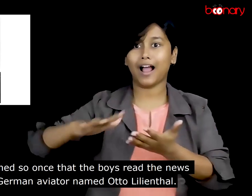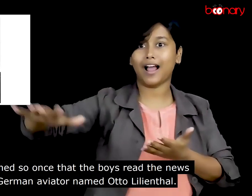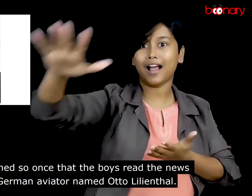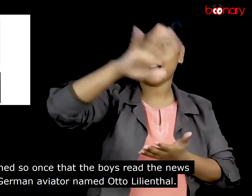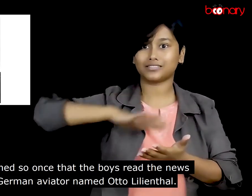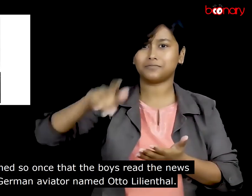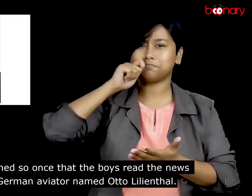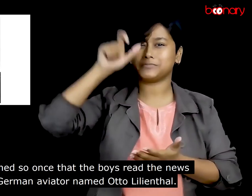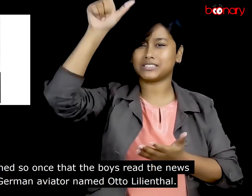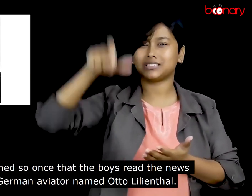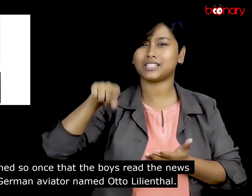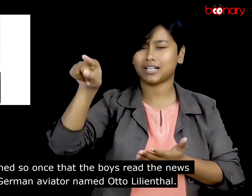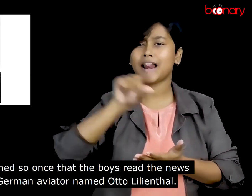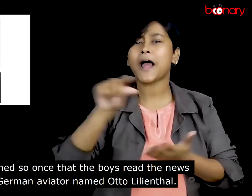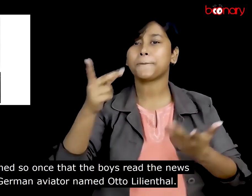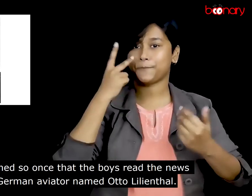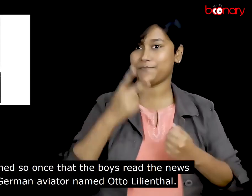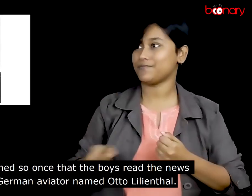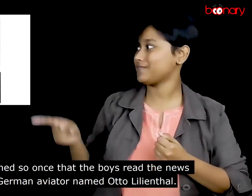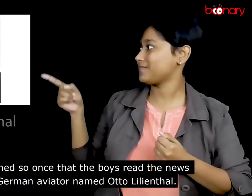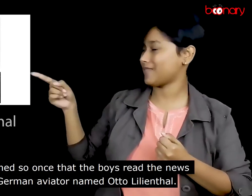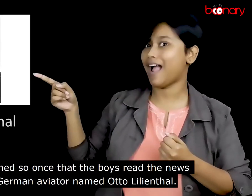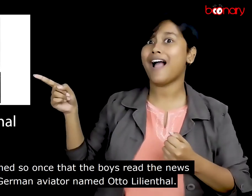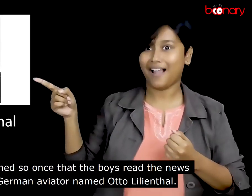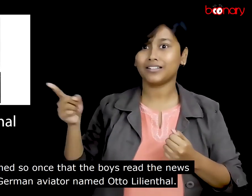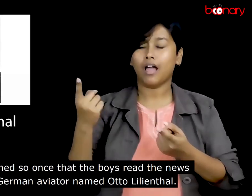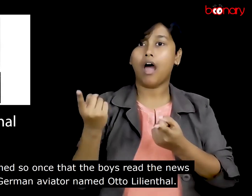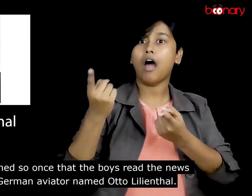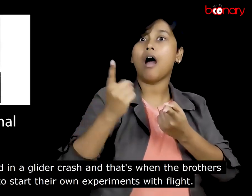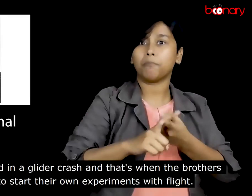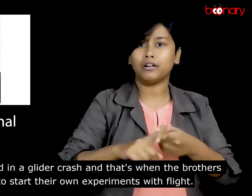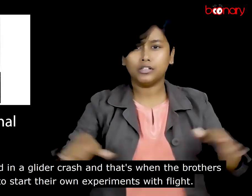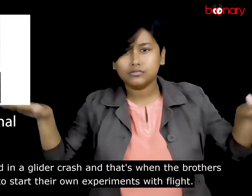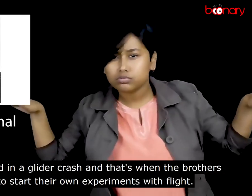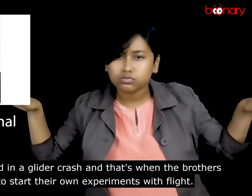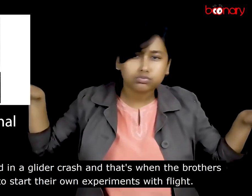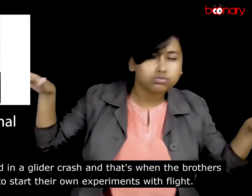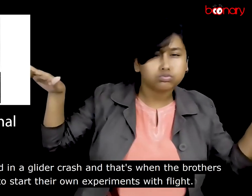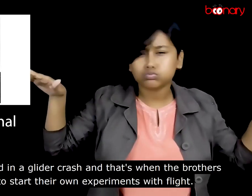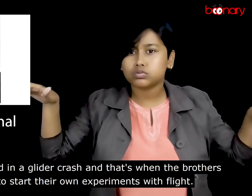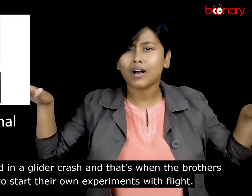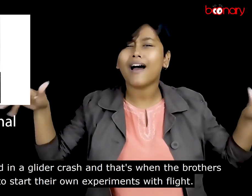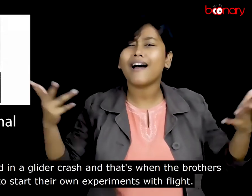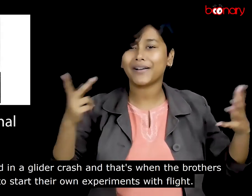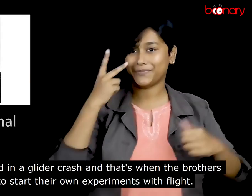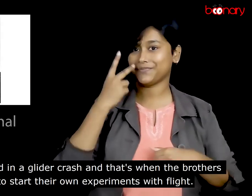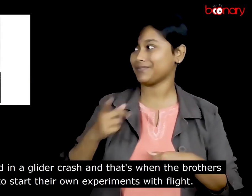named Otto Lillianthal. Lillianthal died in a